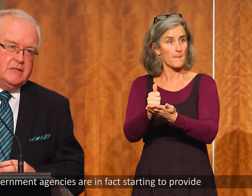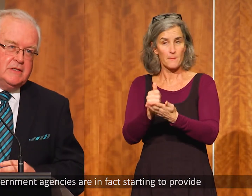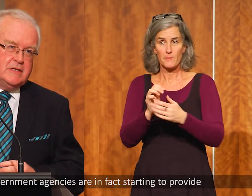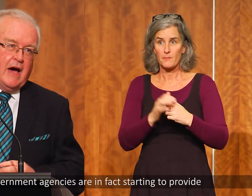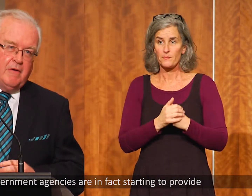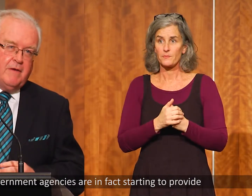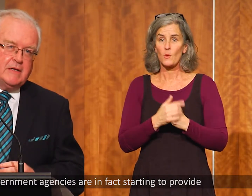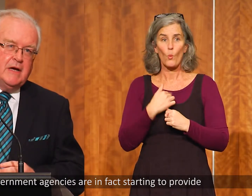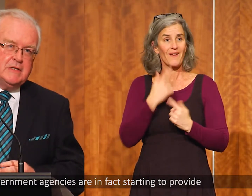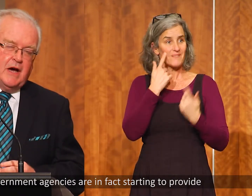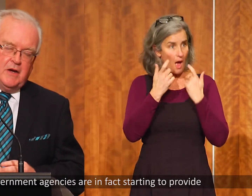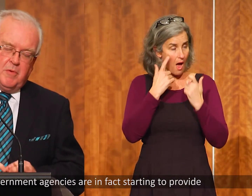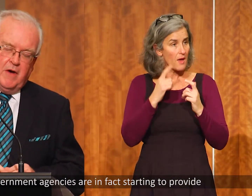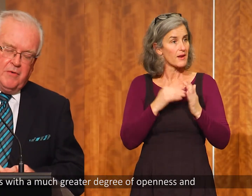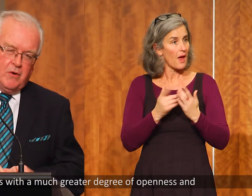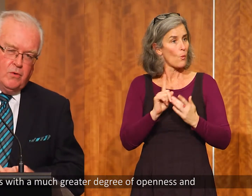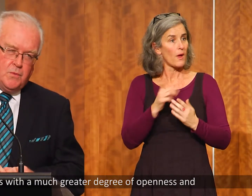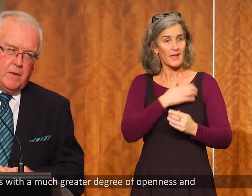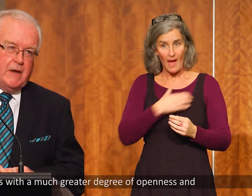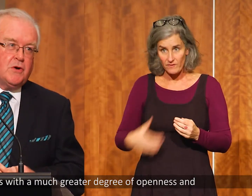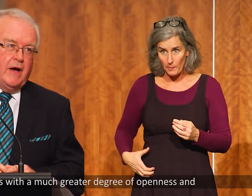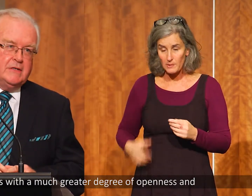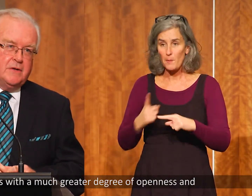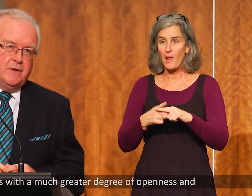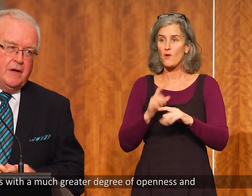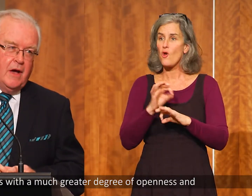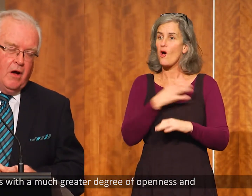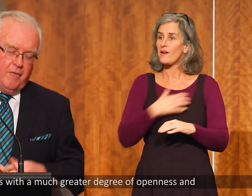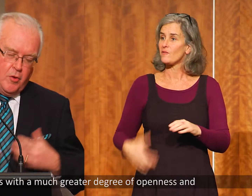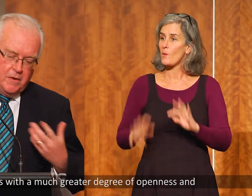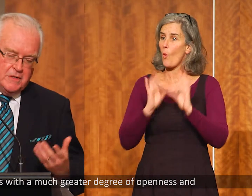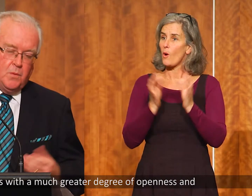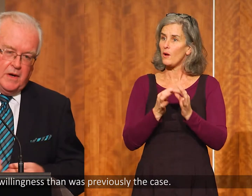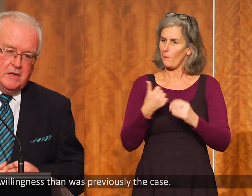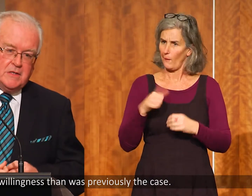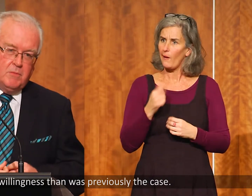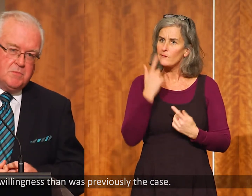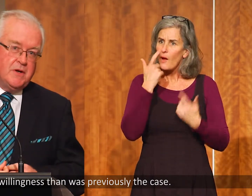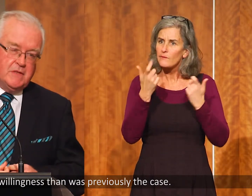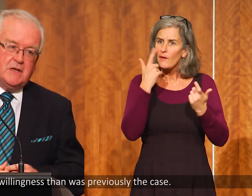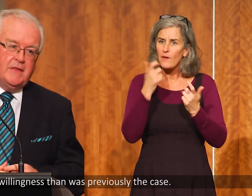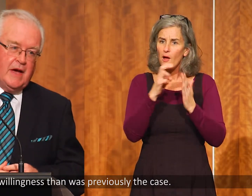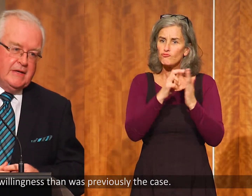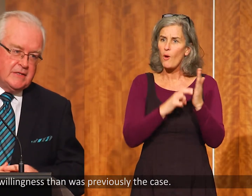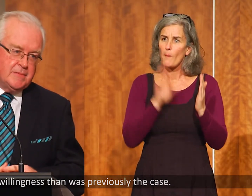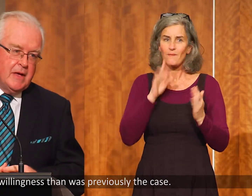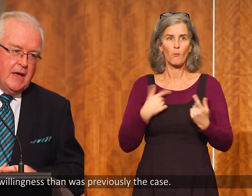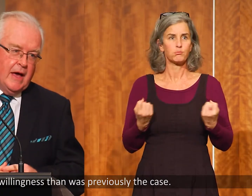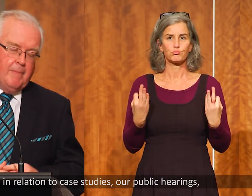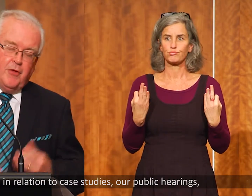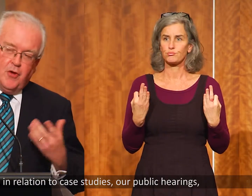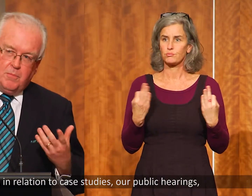non-government agencies are in fact starting to provide records with a much greater degree of openness and willingness than was previously the